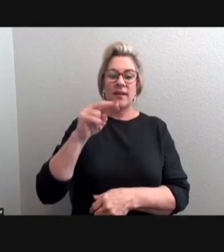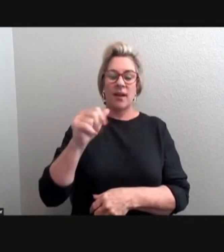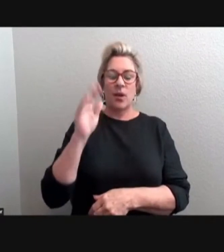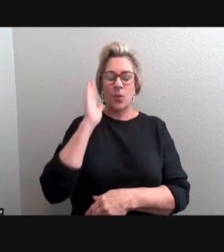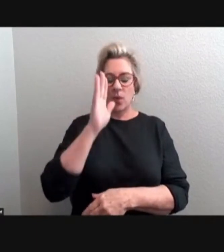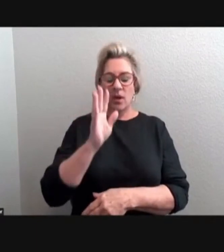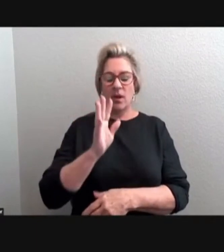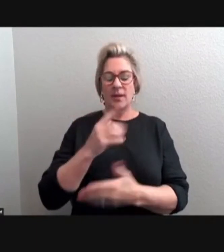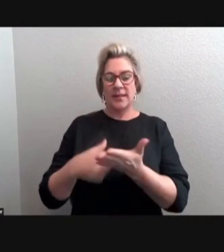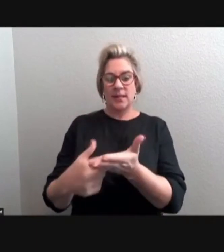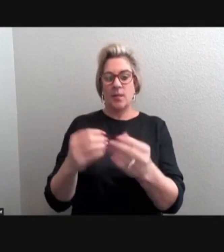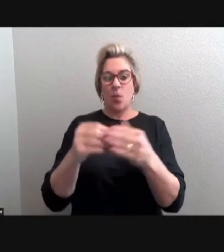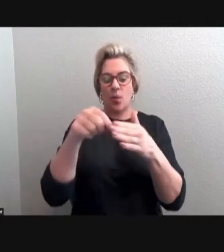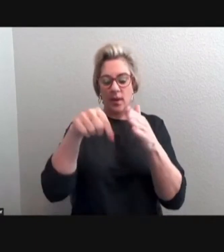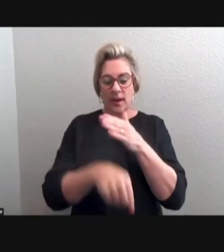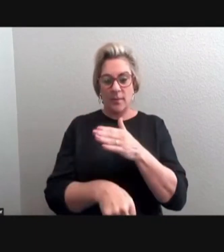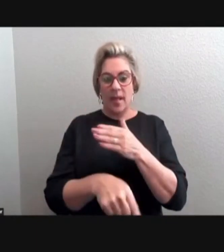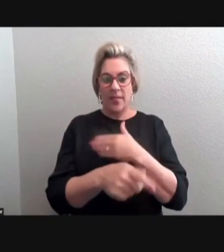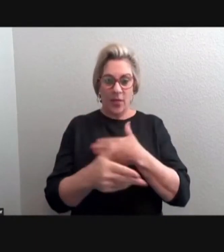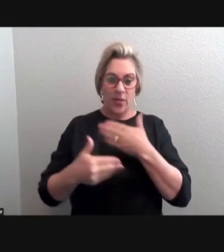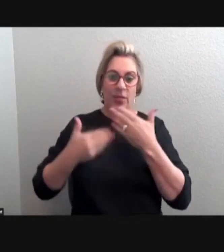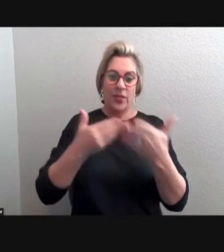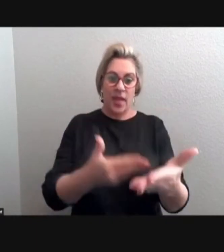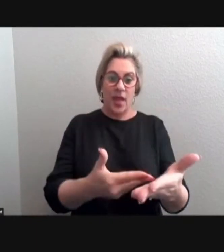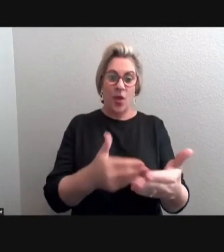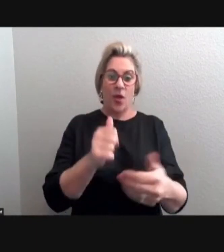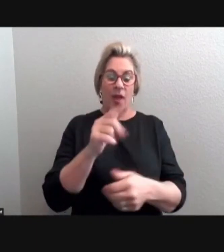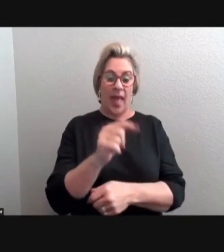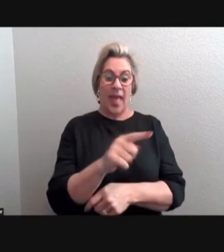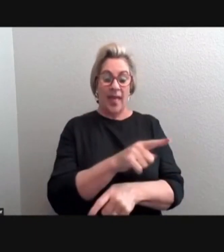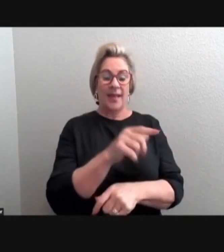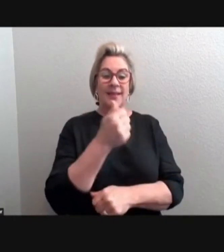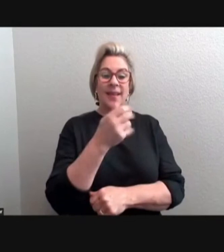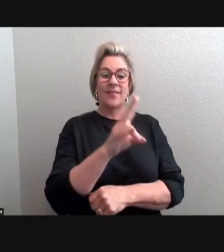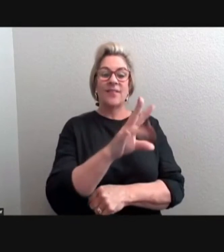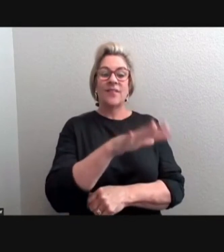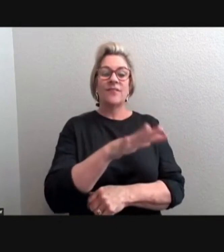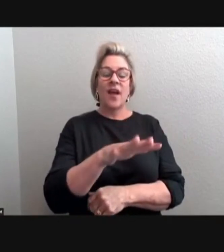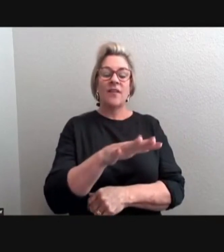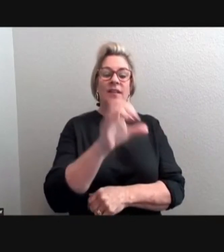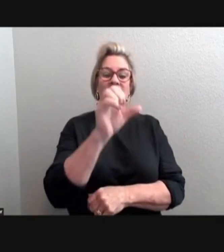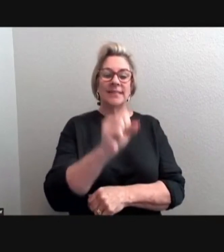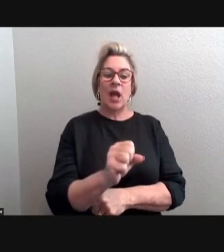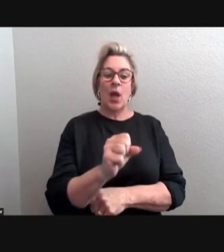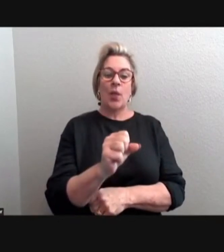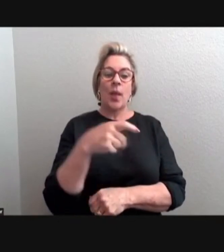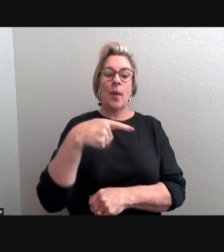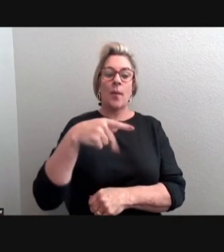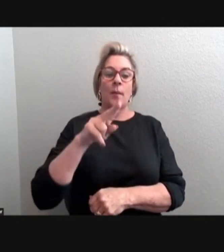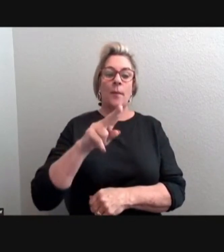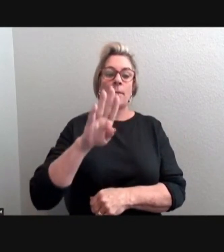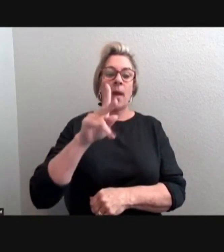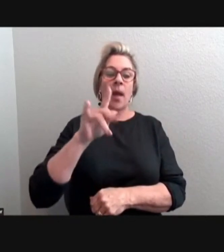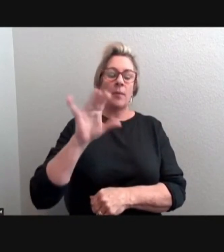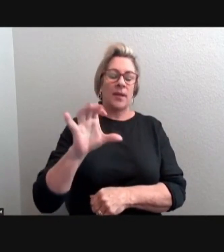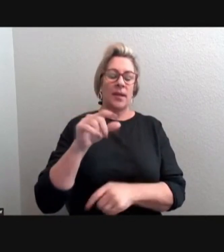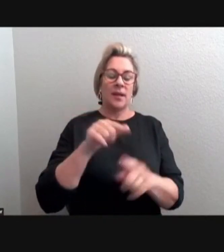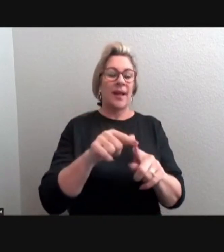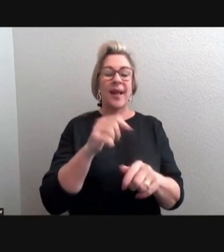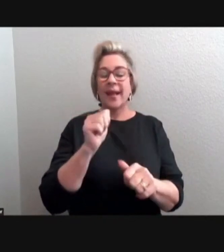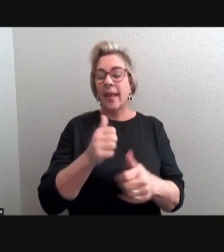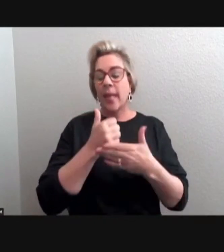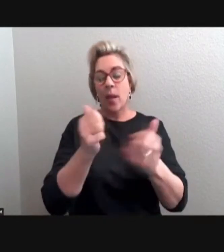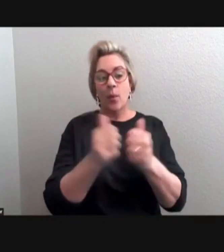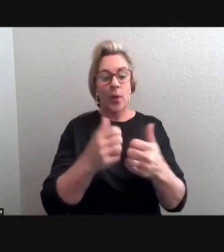present at the Disaster Assistance Center, 1755 South Public Road. Everything from pet pantry, helping with pet food,